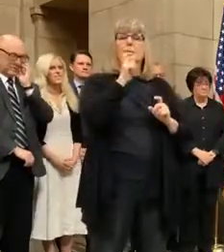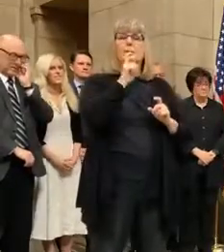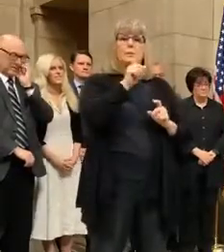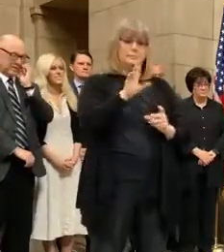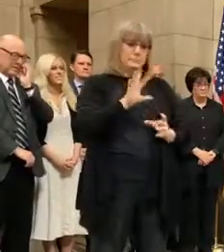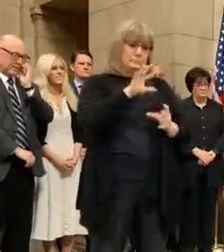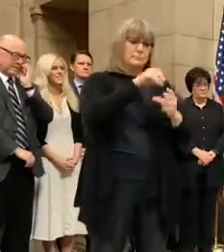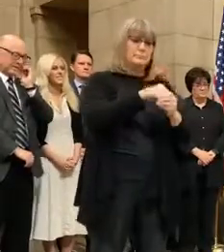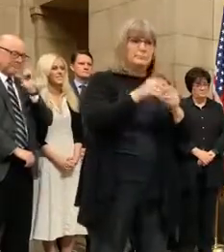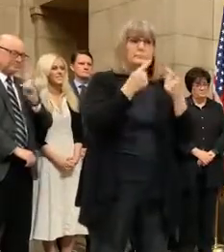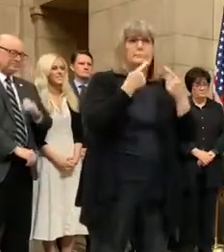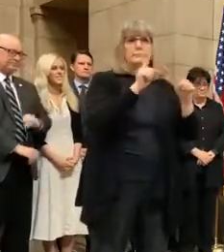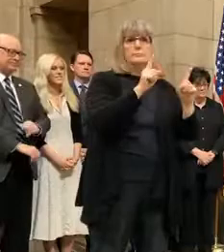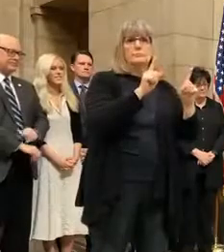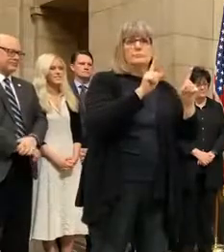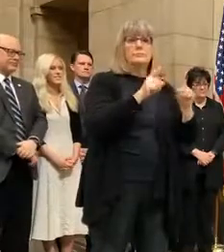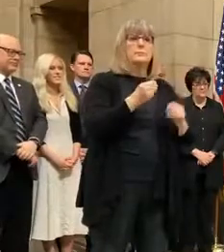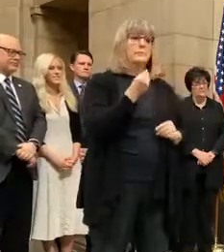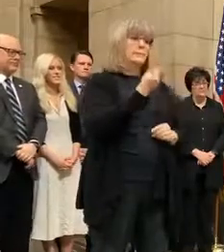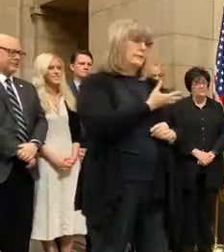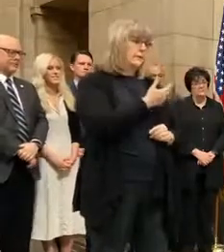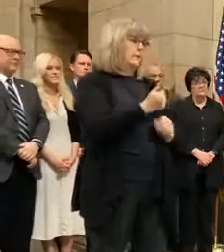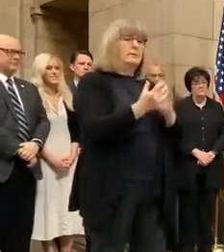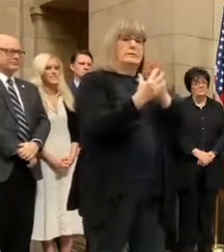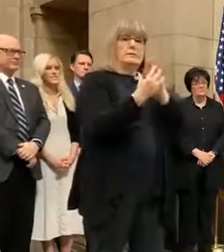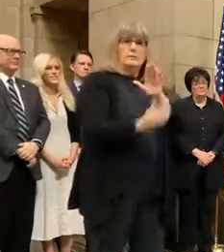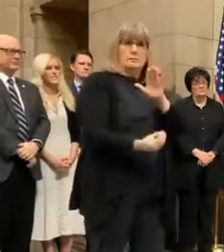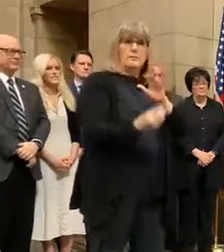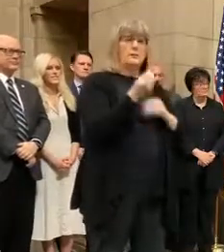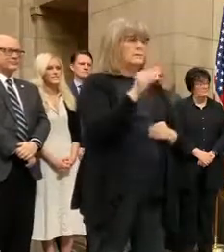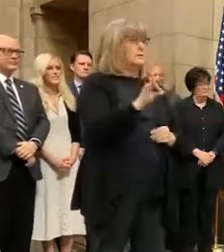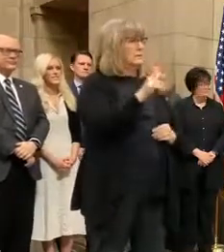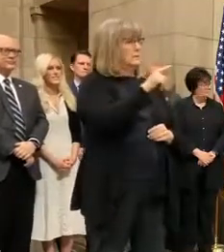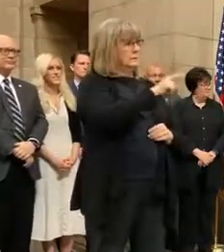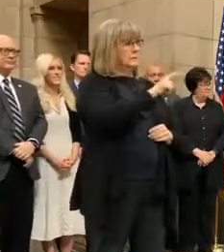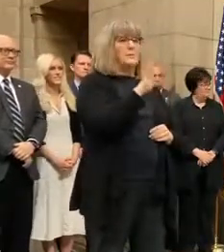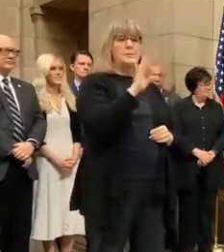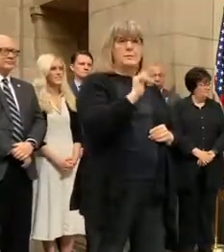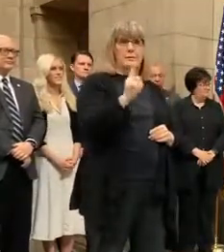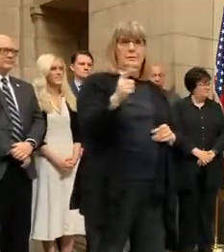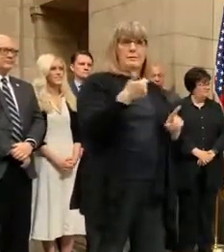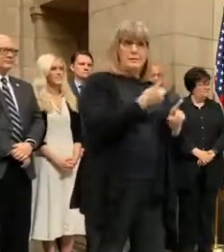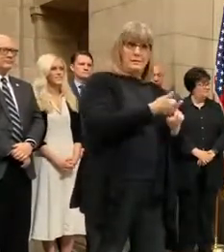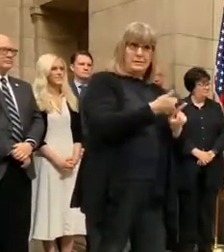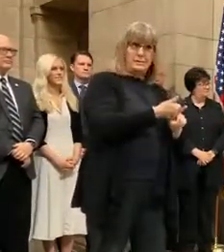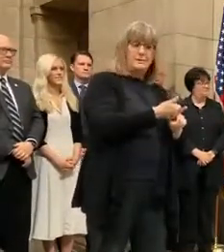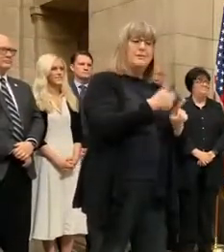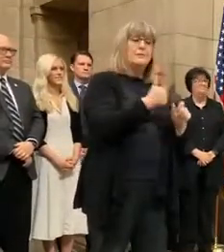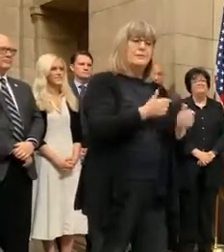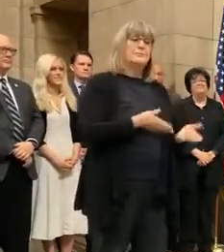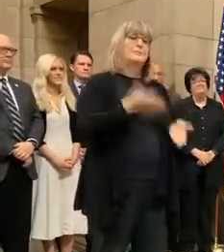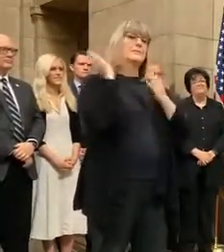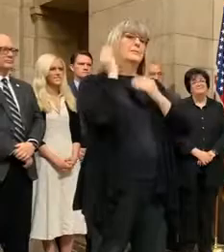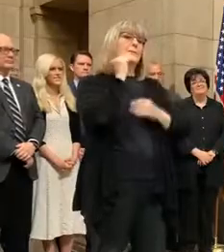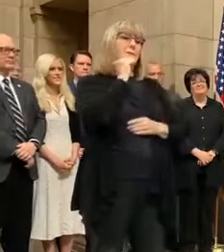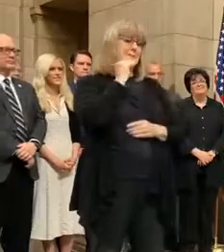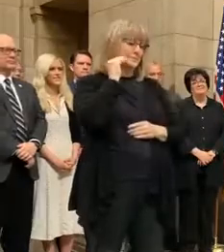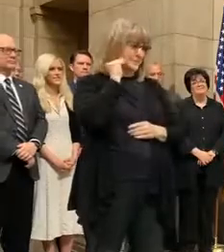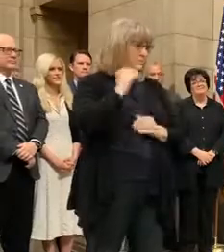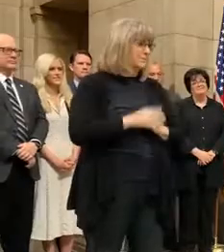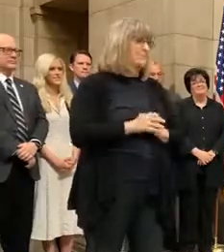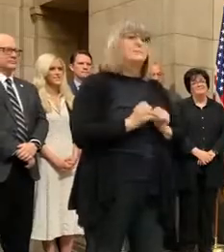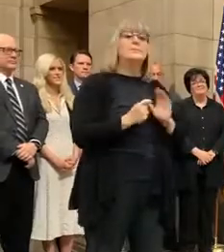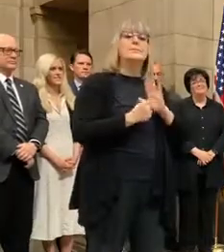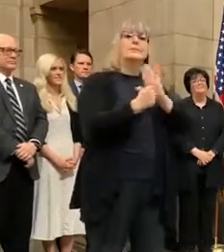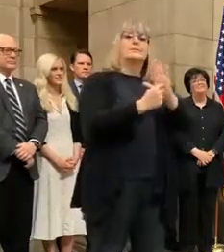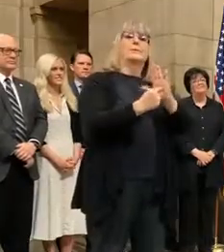making this happen by giving them a copy of the bill that they can then take home with them